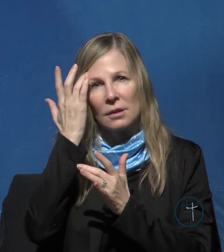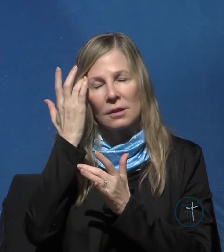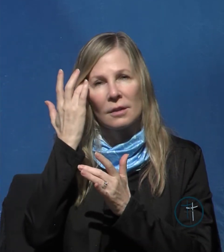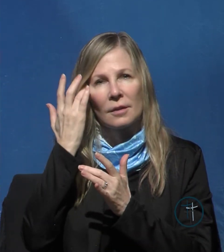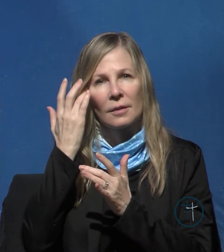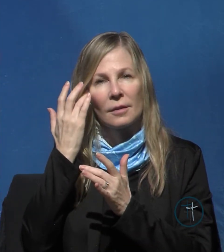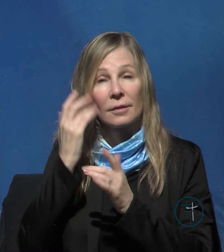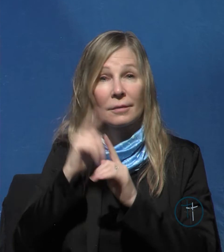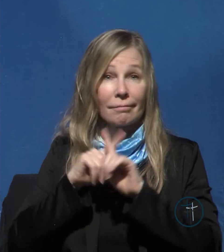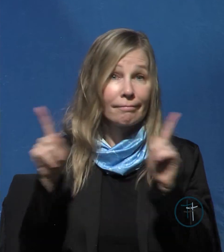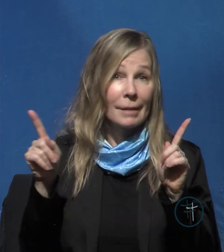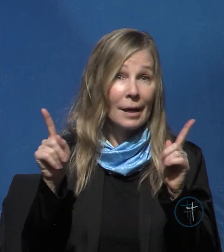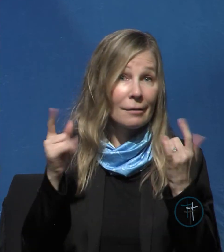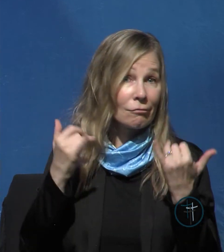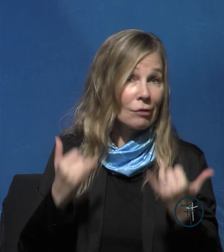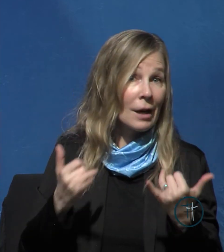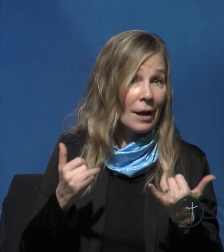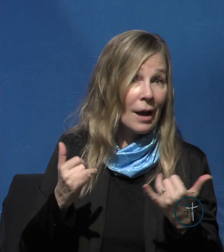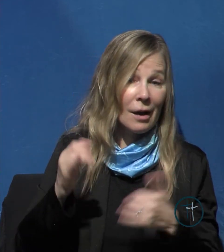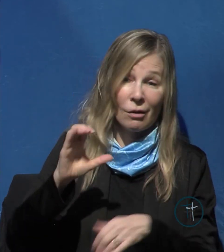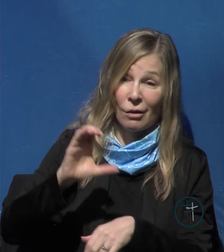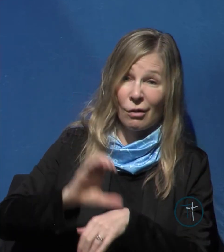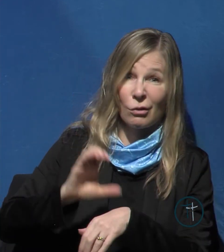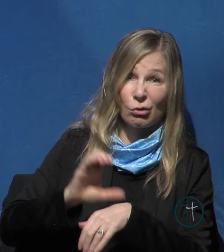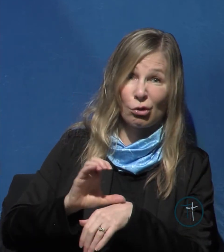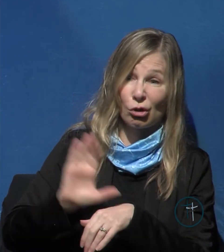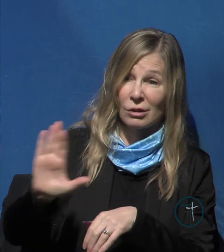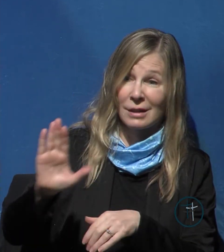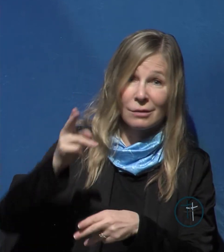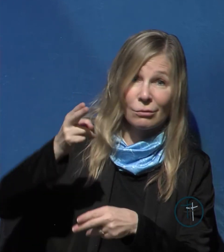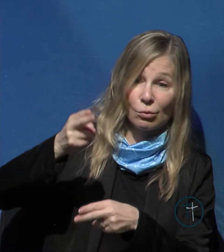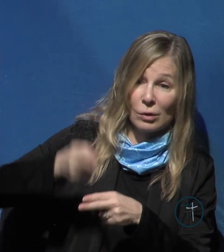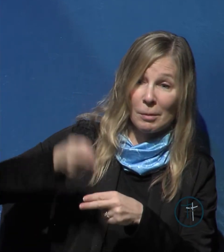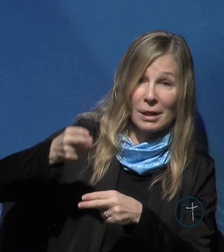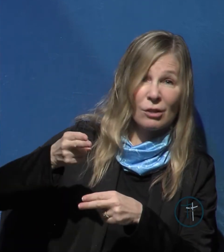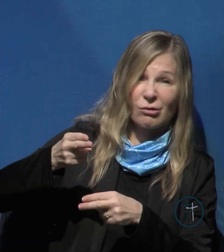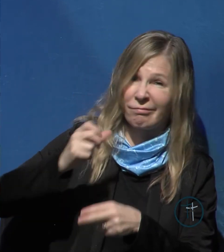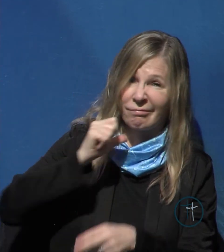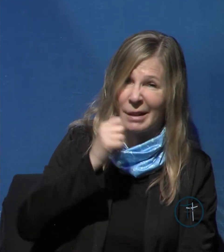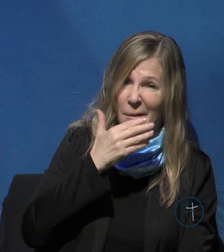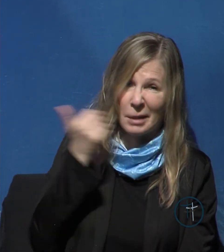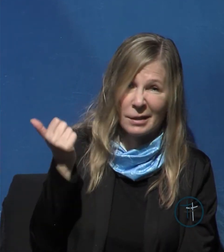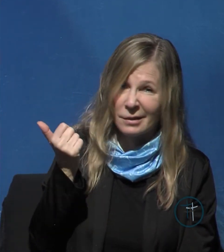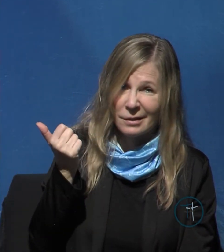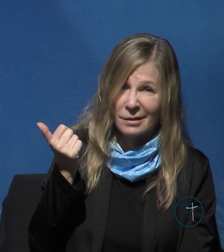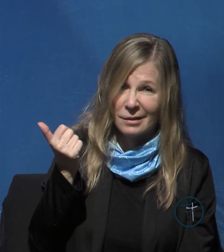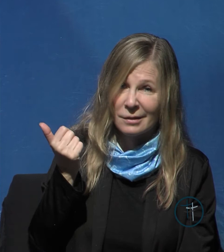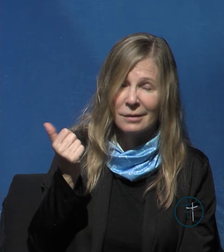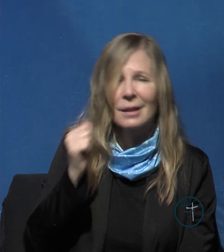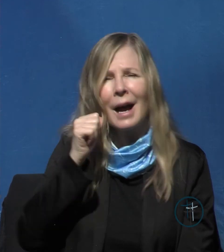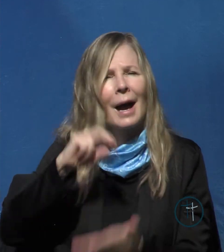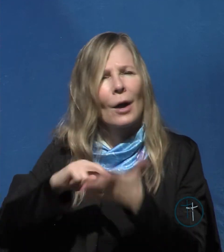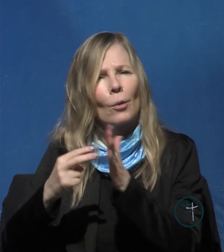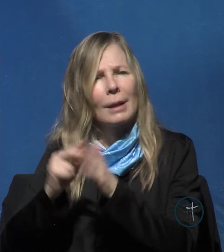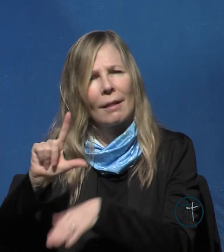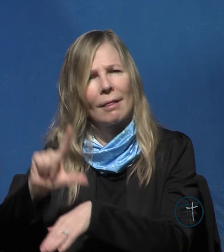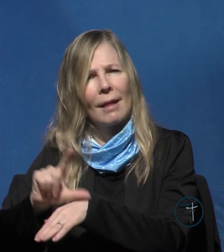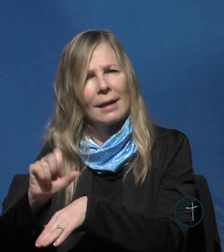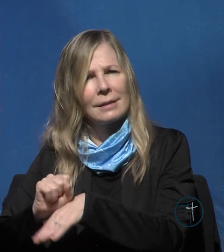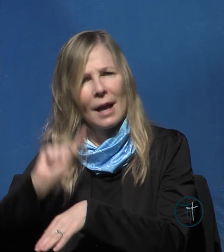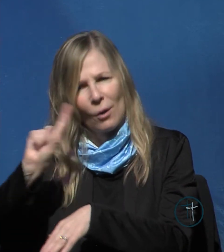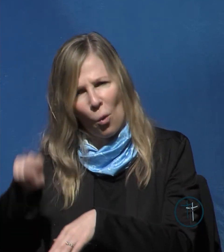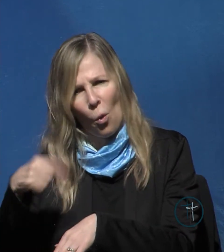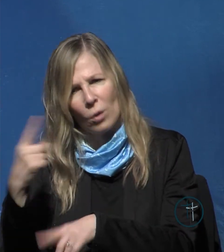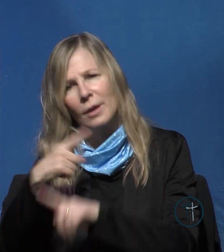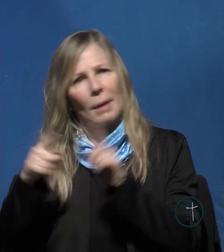But right now, the testimony of the church is not the best. I'm not talking about Lakeside, I'm talking about the broader church. In